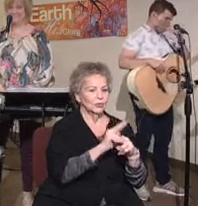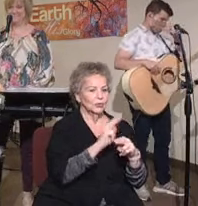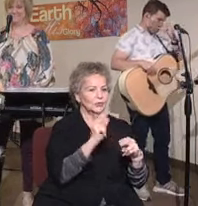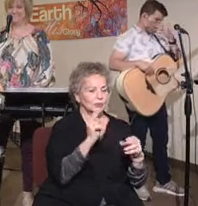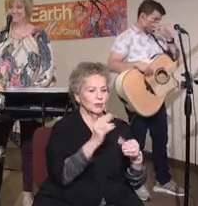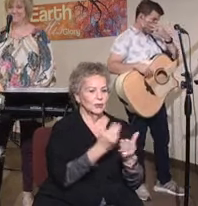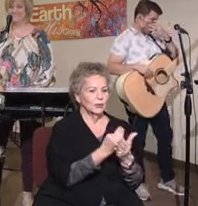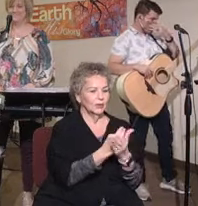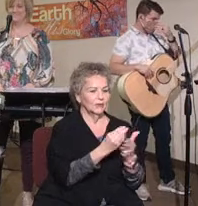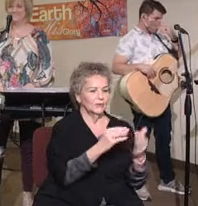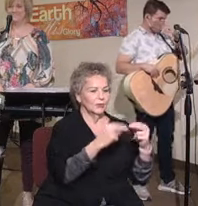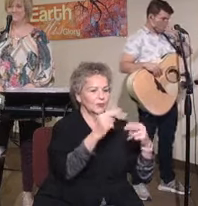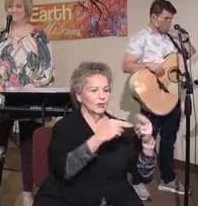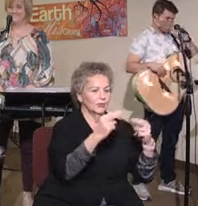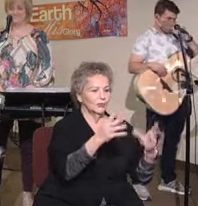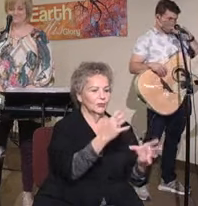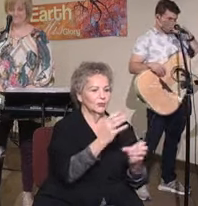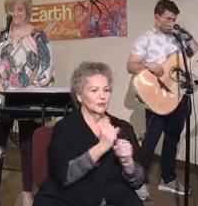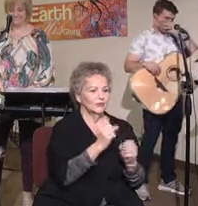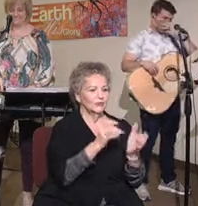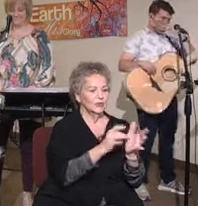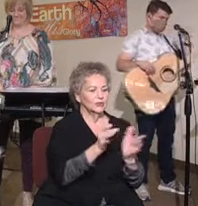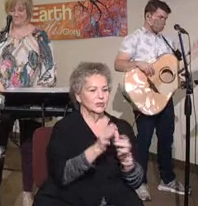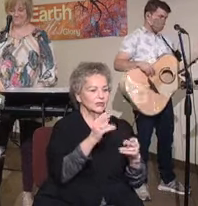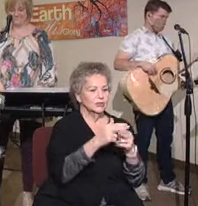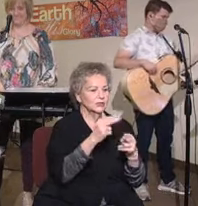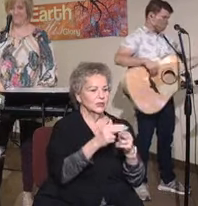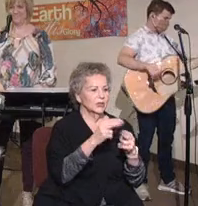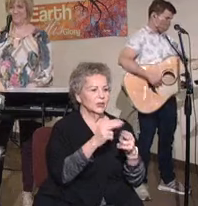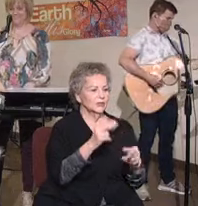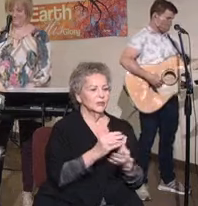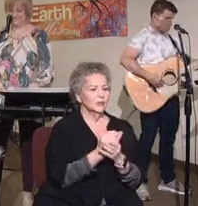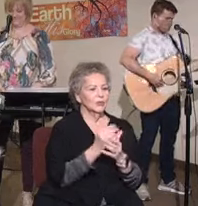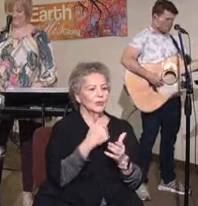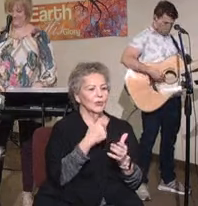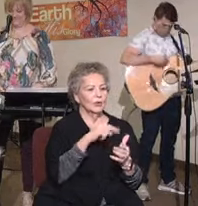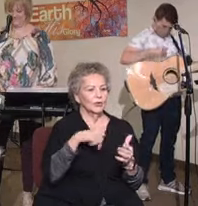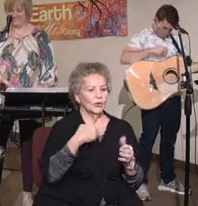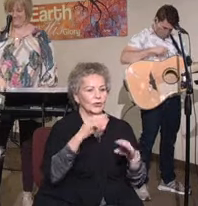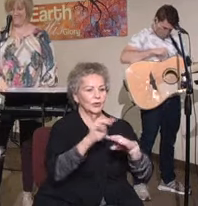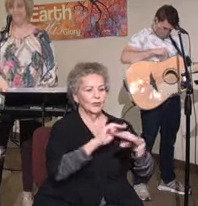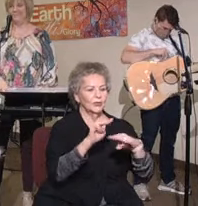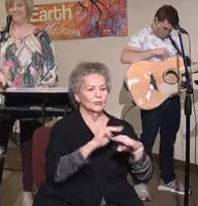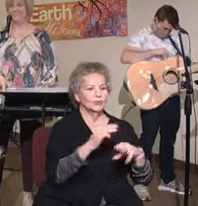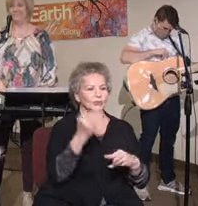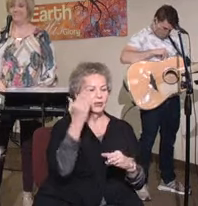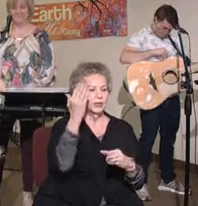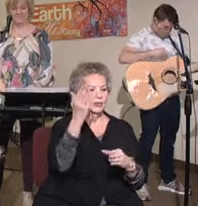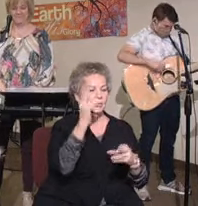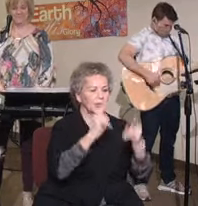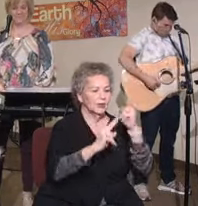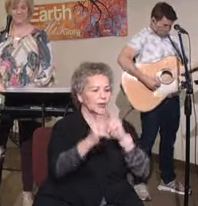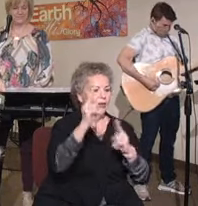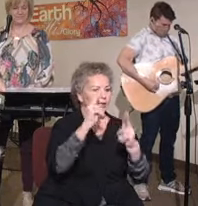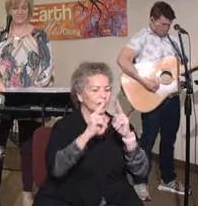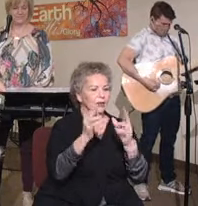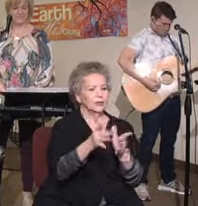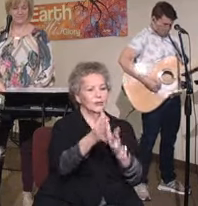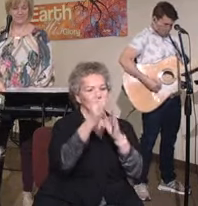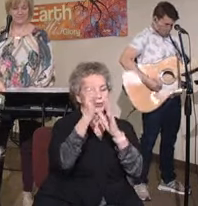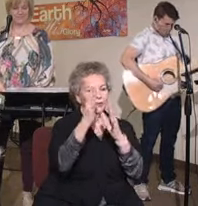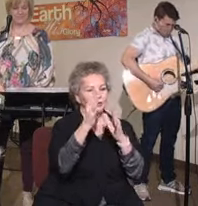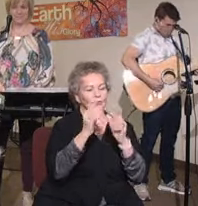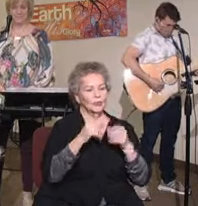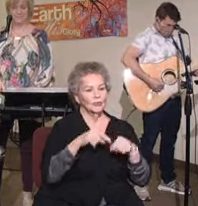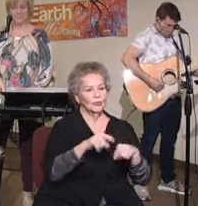We receive it in Jesus' name. Now we're going to give Him praise. We're going to minister to Him. Give Him praise and honor today through our worship. Let's